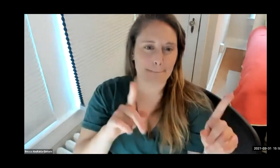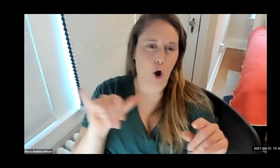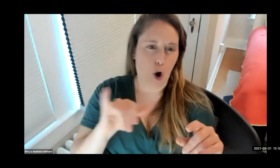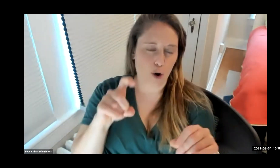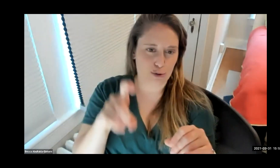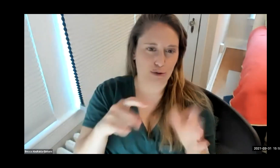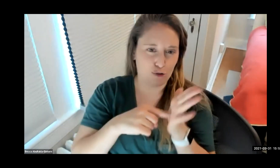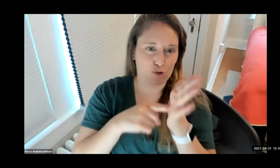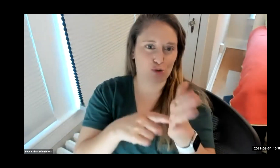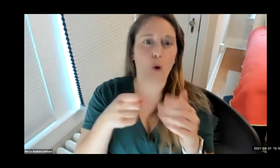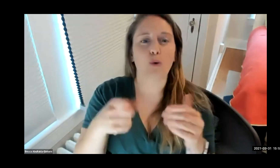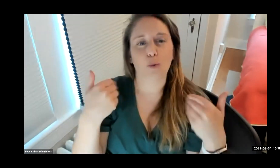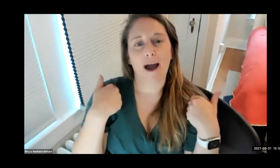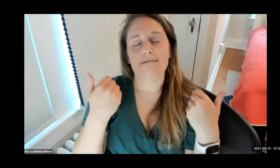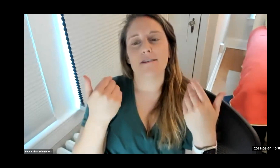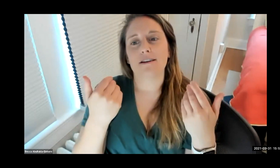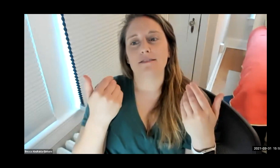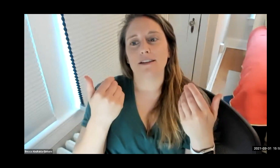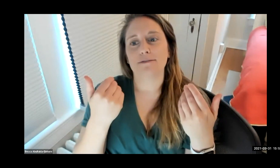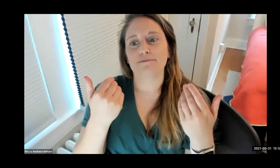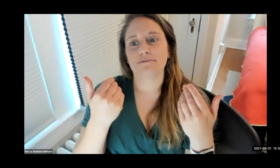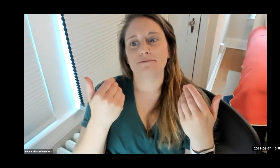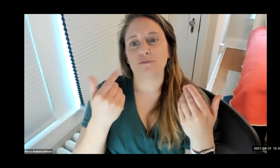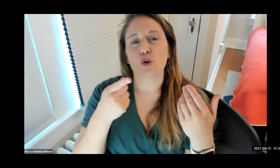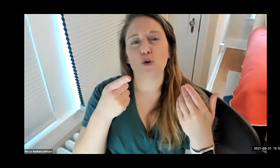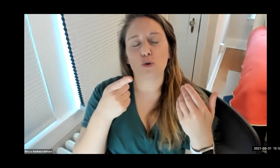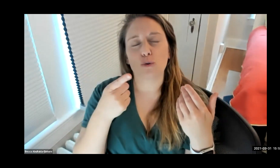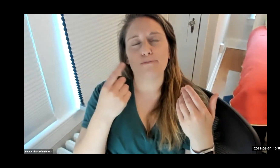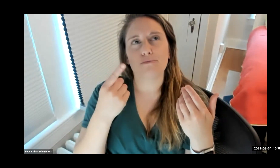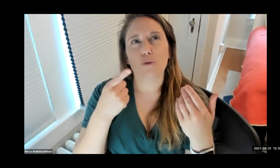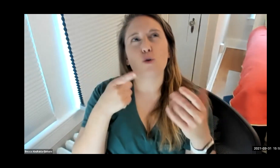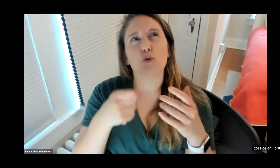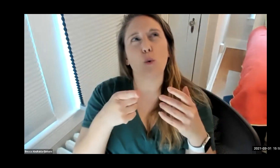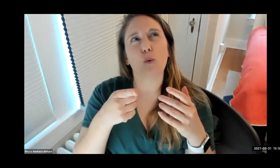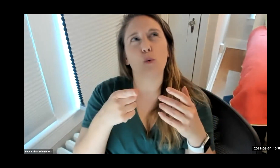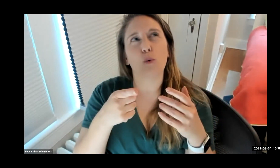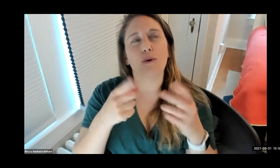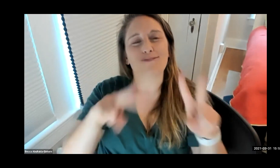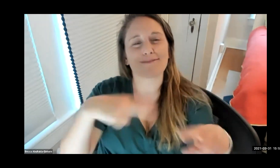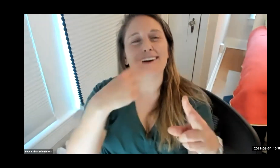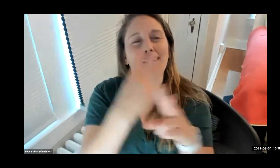you do need a good project idea, and you also need to show that